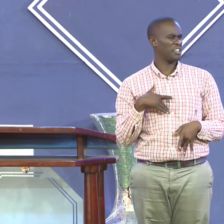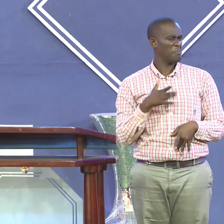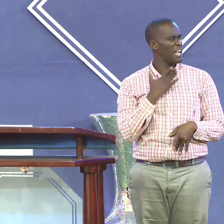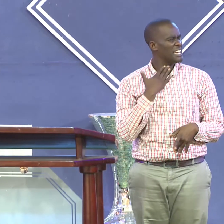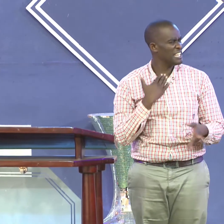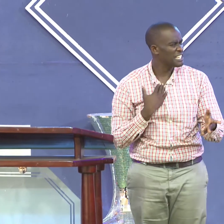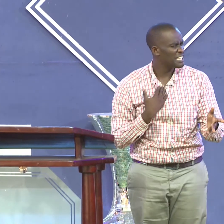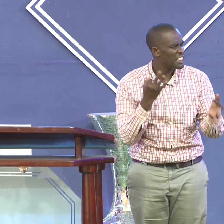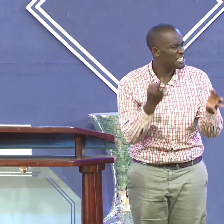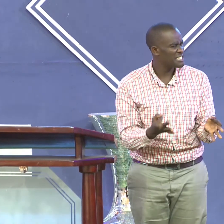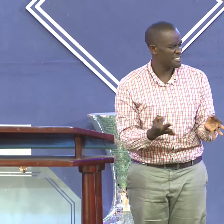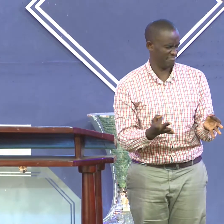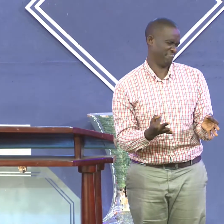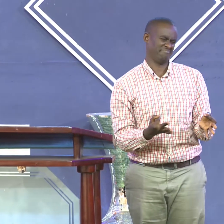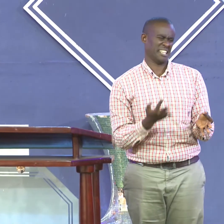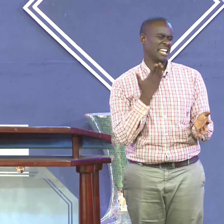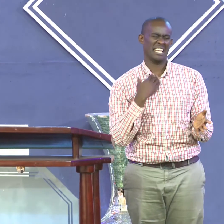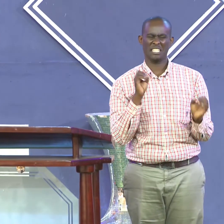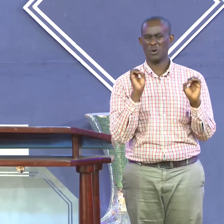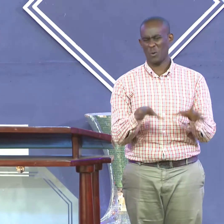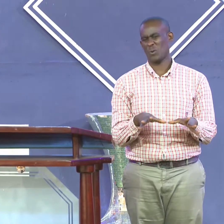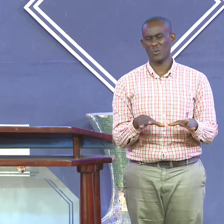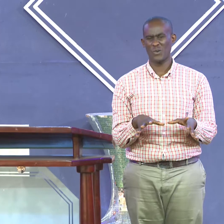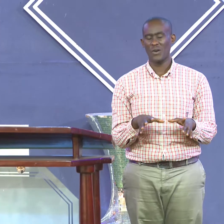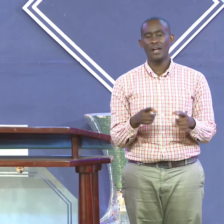But you will feel it within you that this is not what I need at the